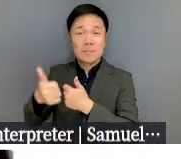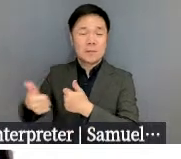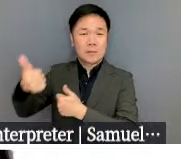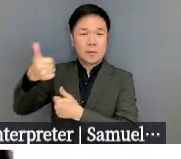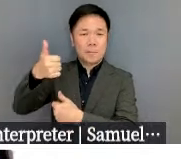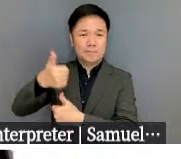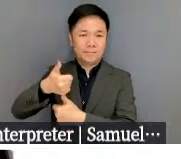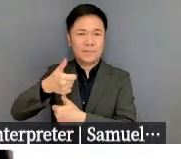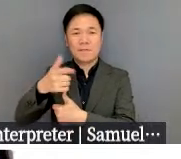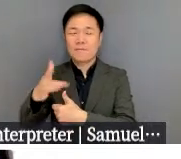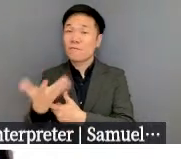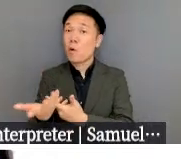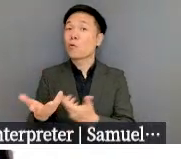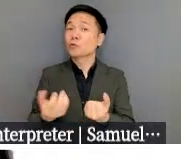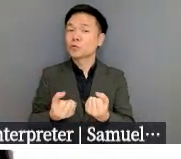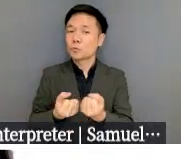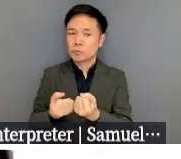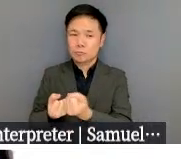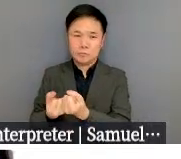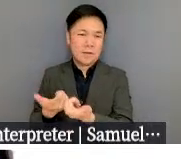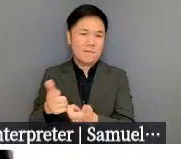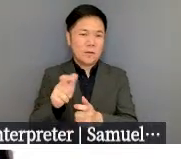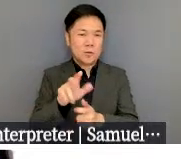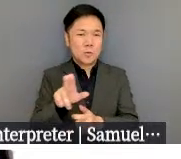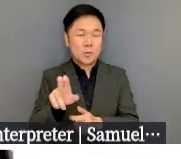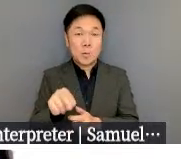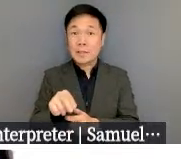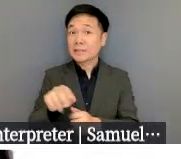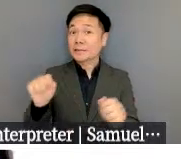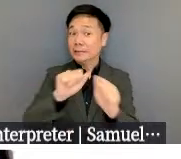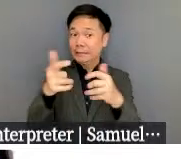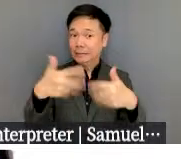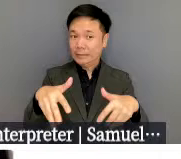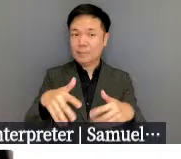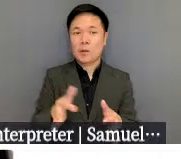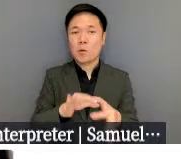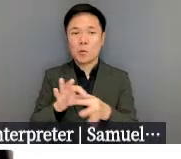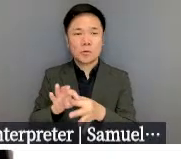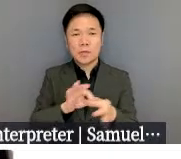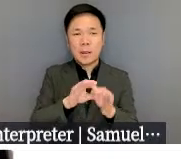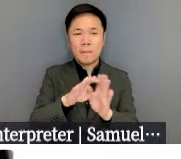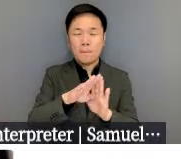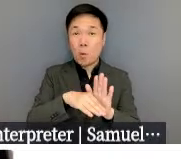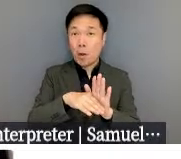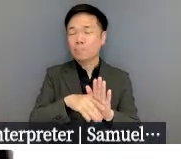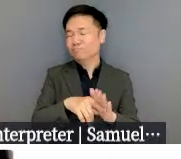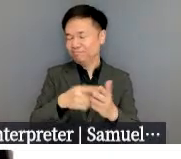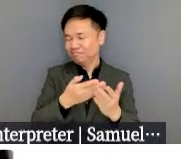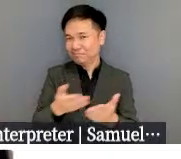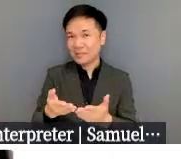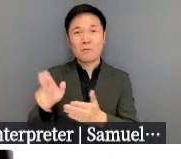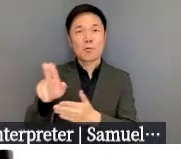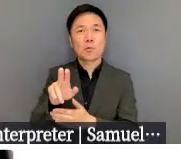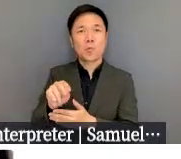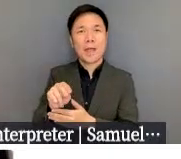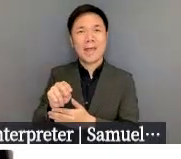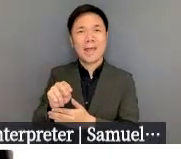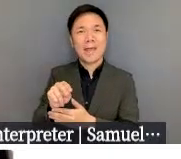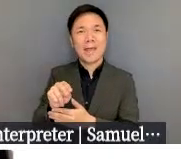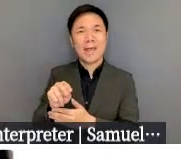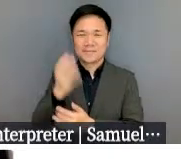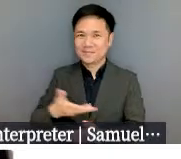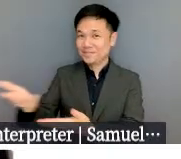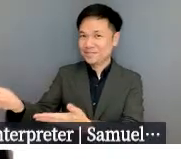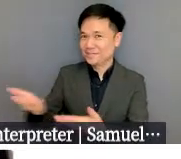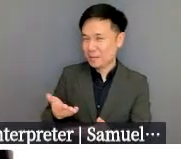System Coordination and Programme Results. So I'm very pleased to have her here with us in the